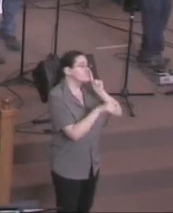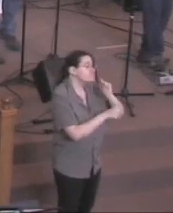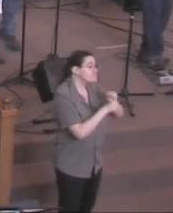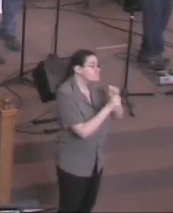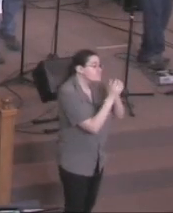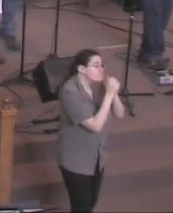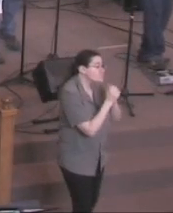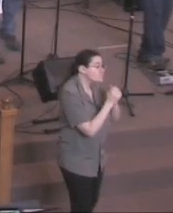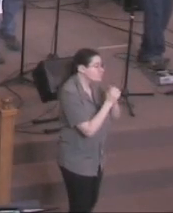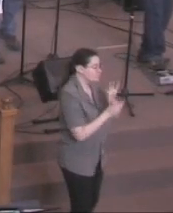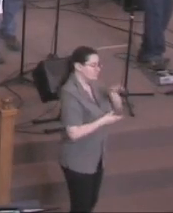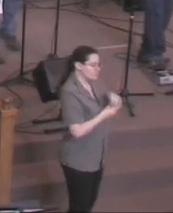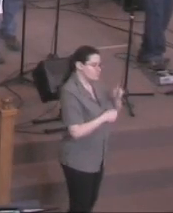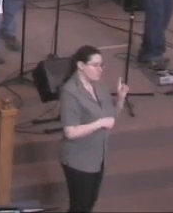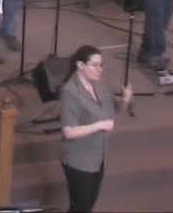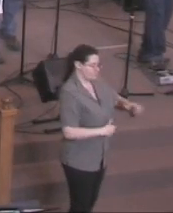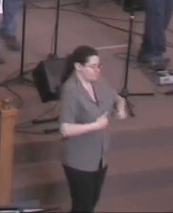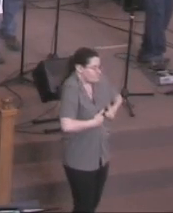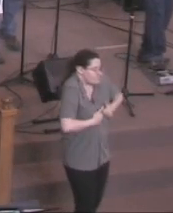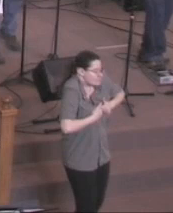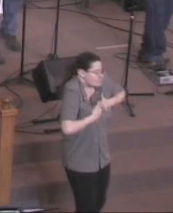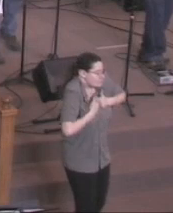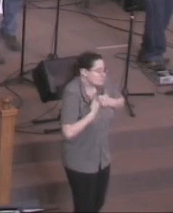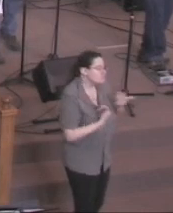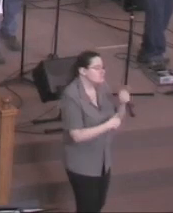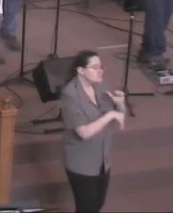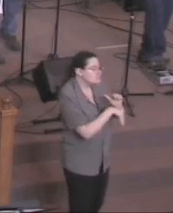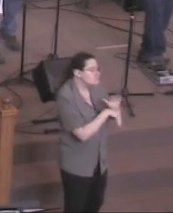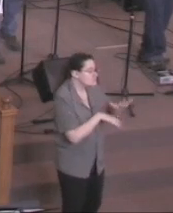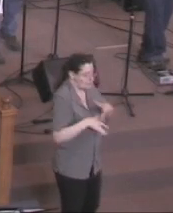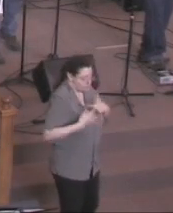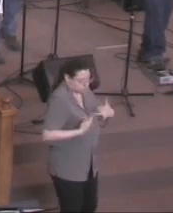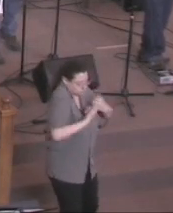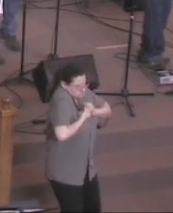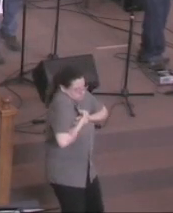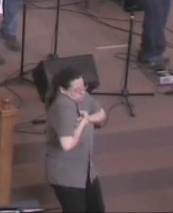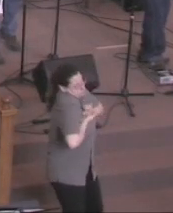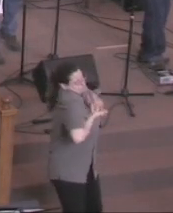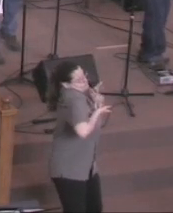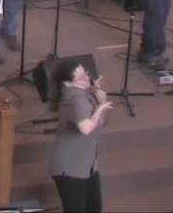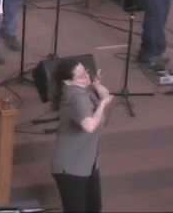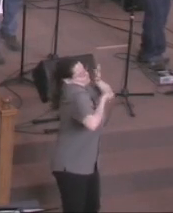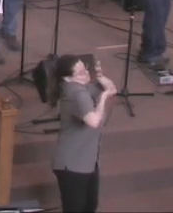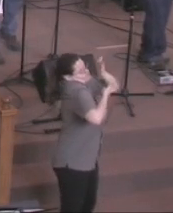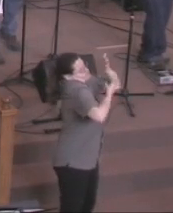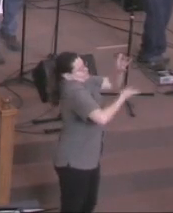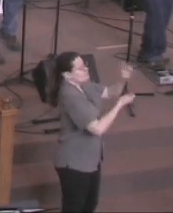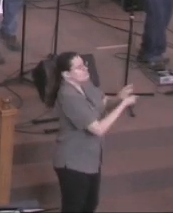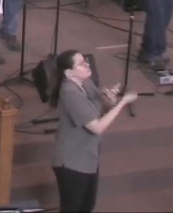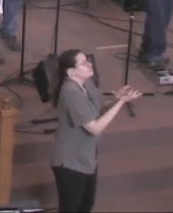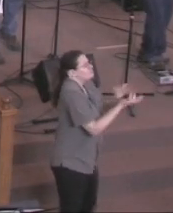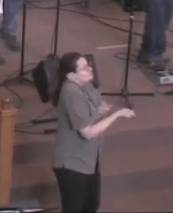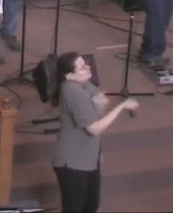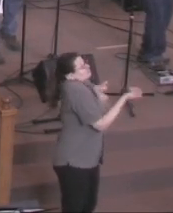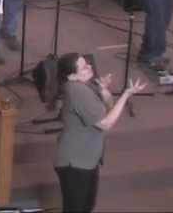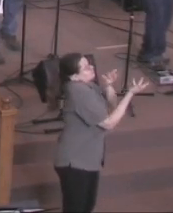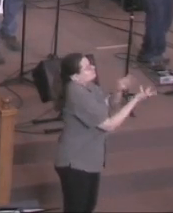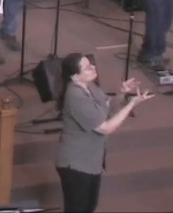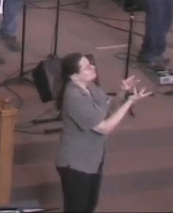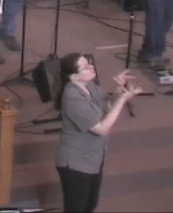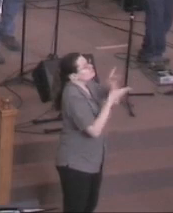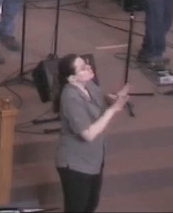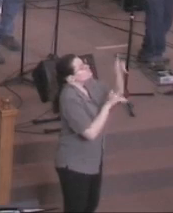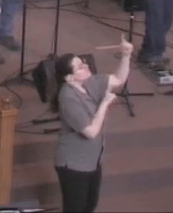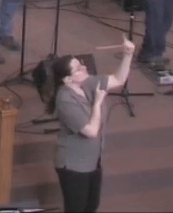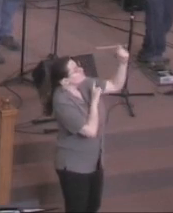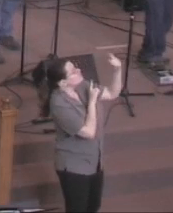your life. So tonight, sing with your whole heart. Give him all of your heart. And just let him come and minister to